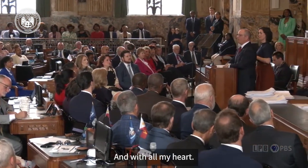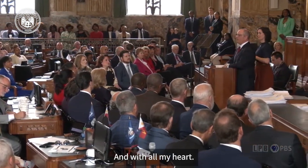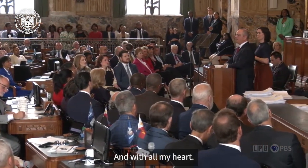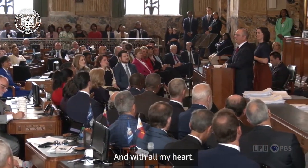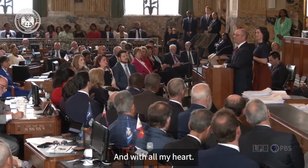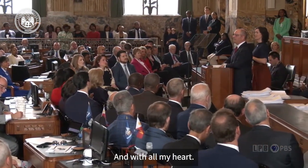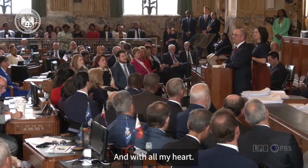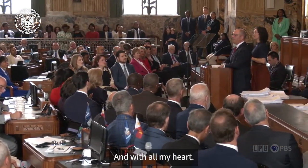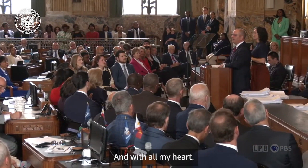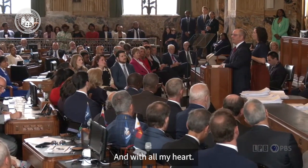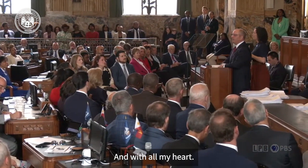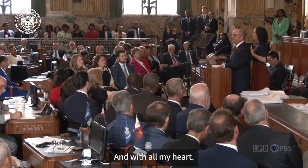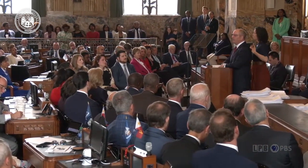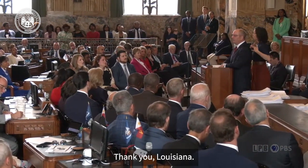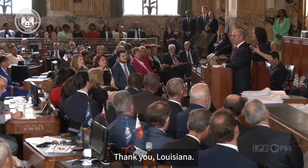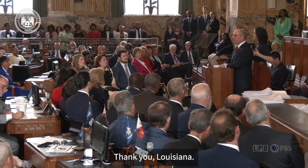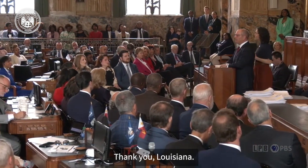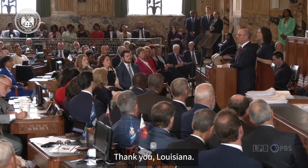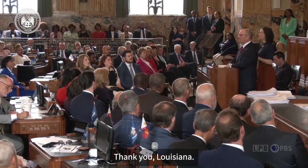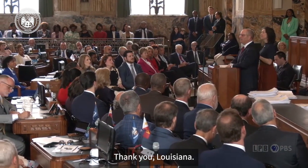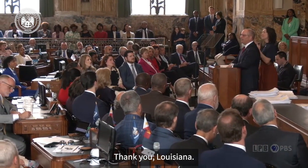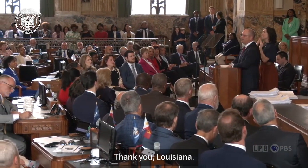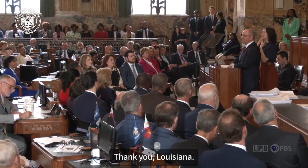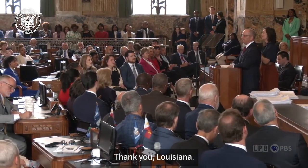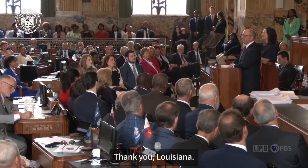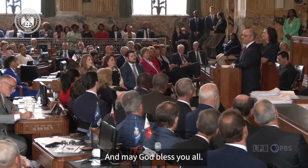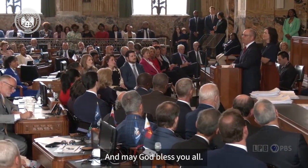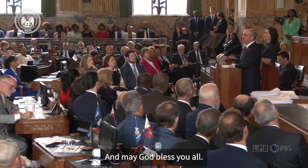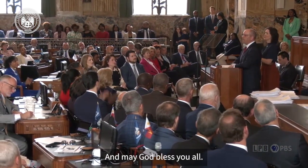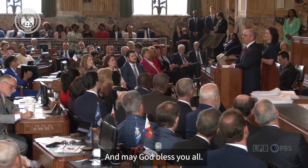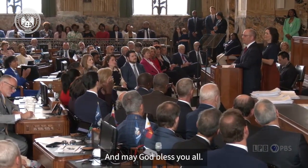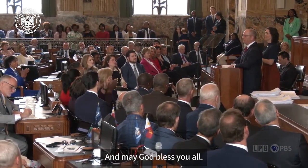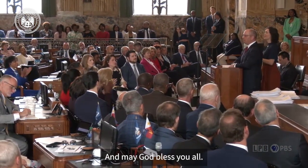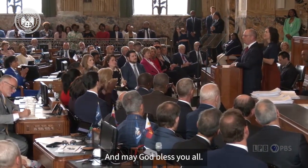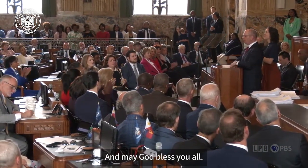all my heart, thank you, Louisiana.